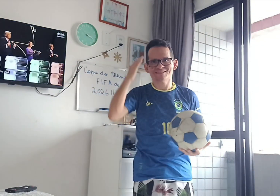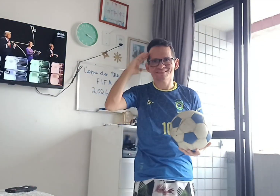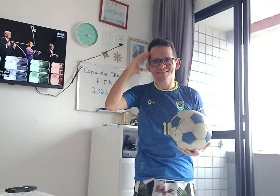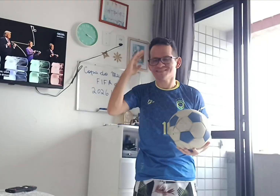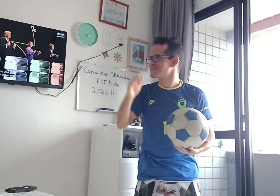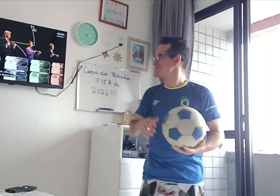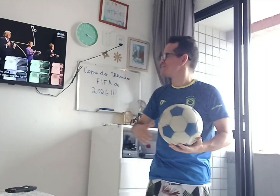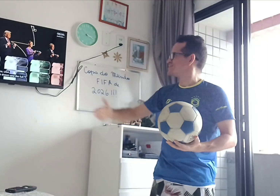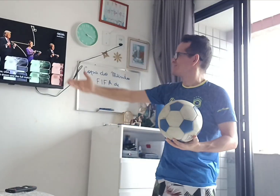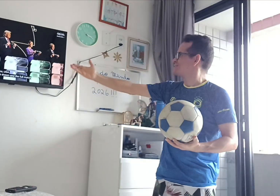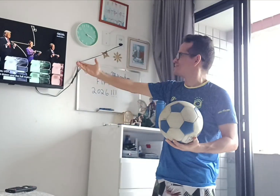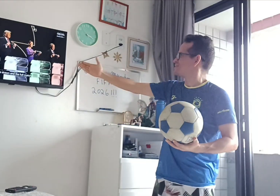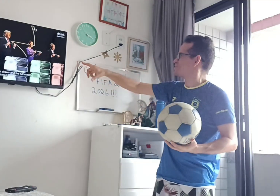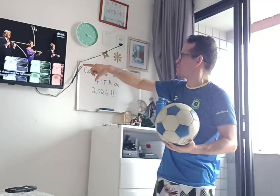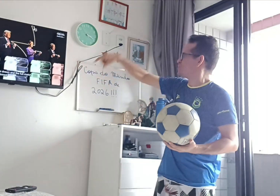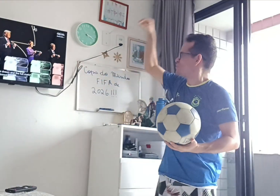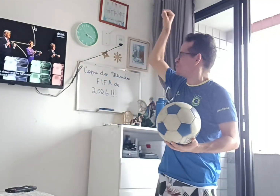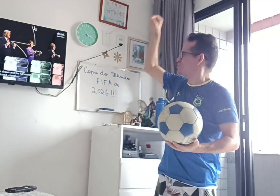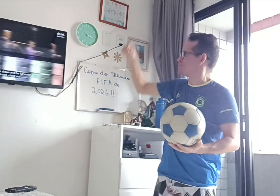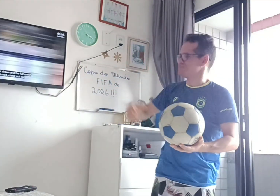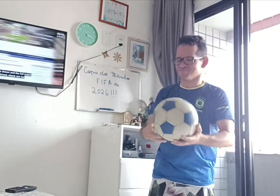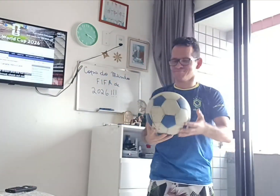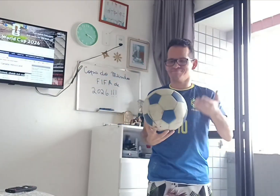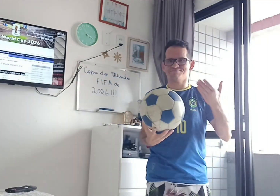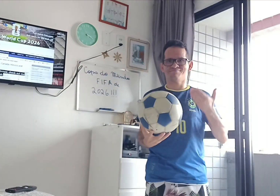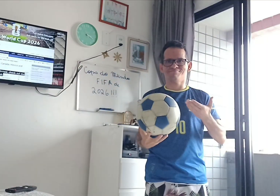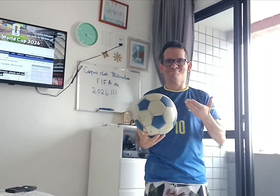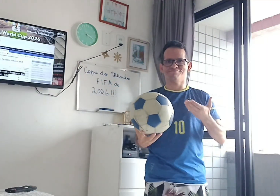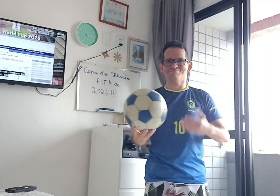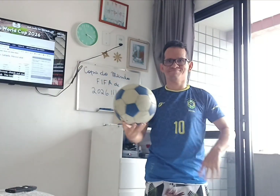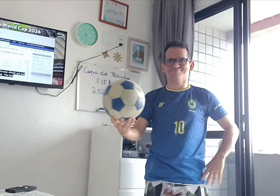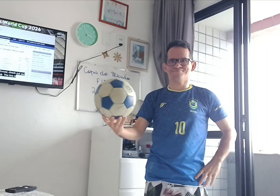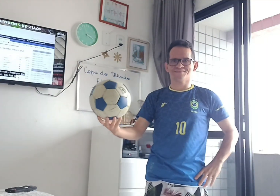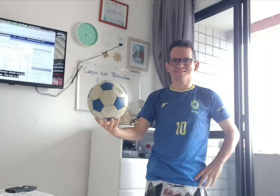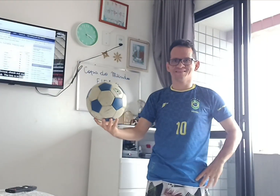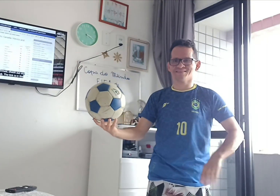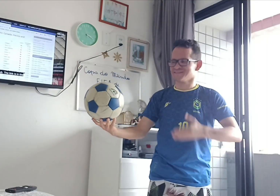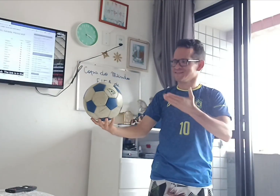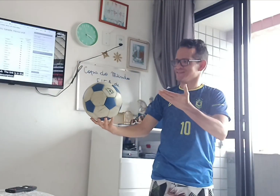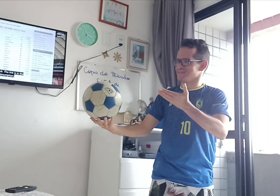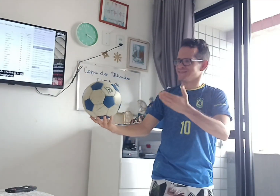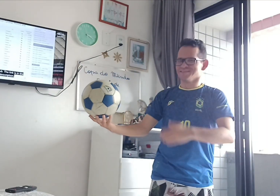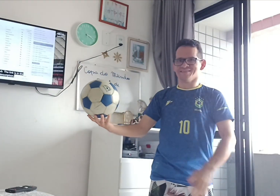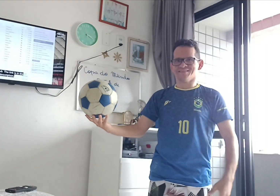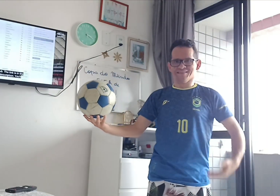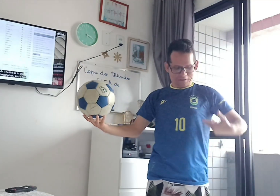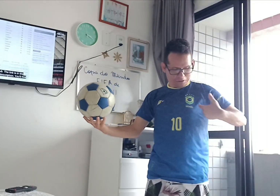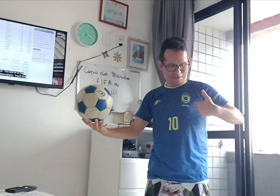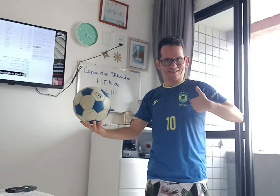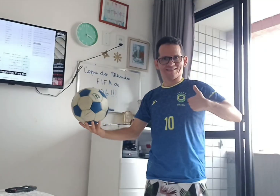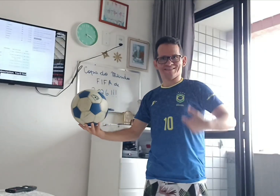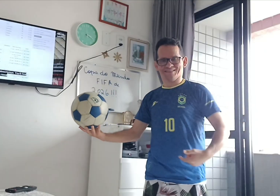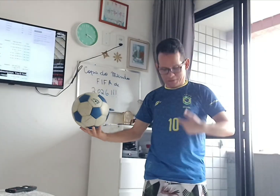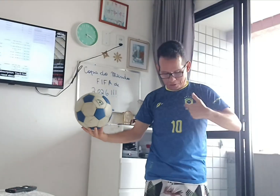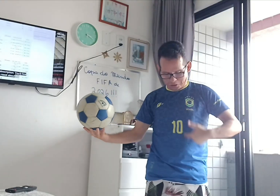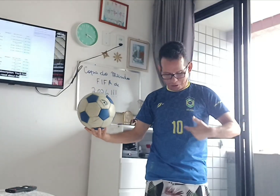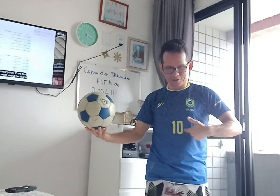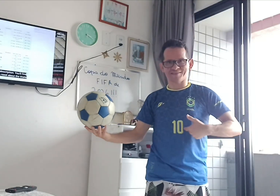groups drawn and the full match schedule confirmed, check out our tournament hub. The link is in the video description. You'll find everything you need about the World